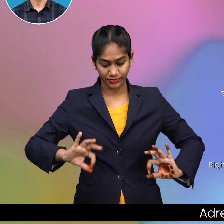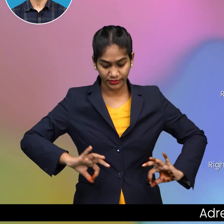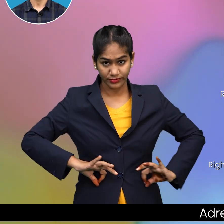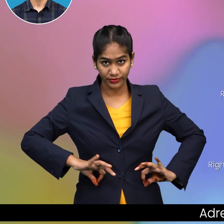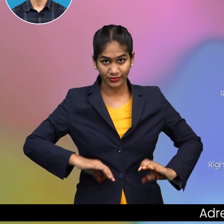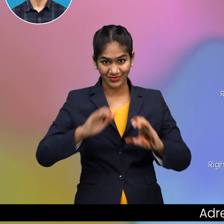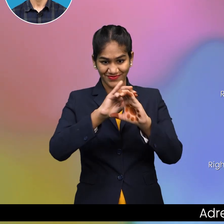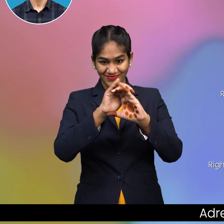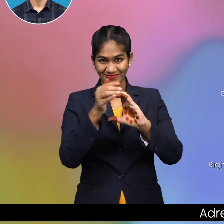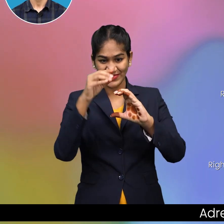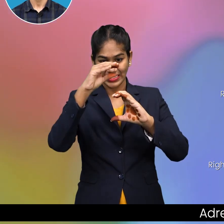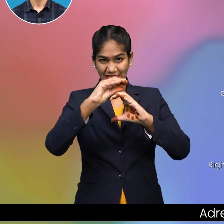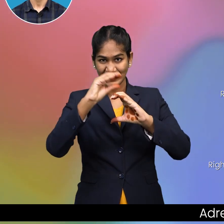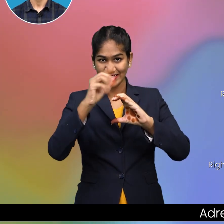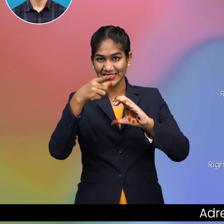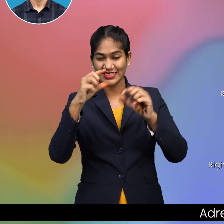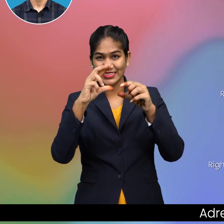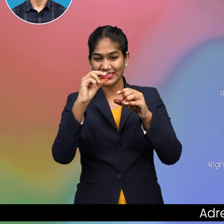Adrenal cortex